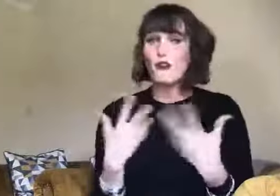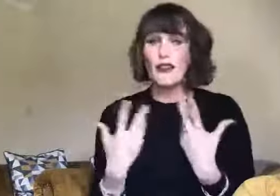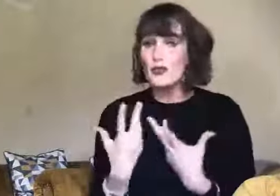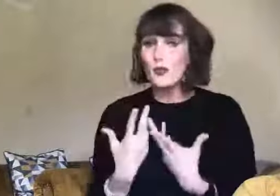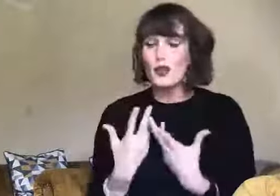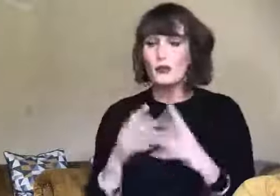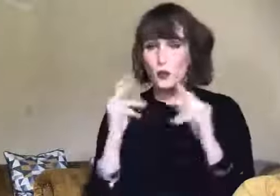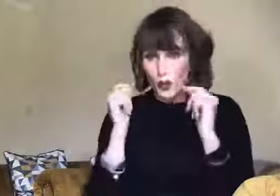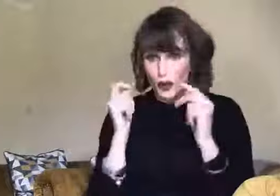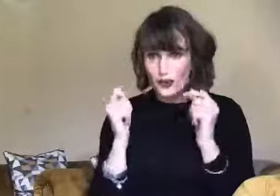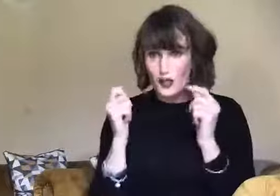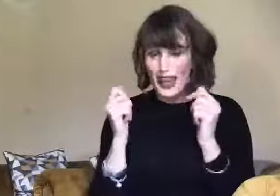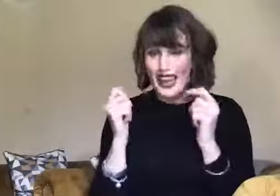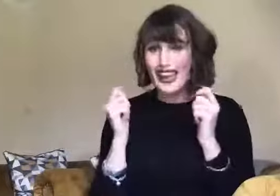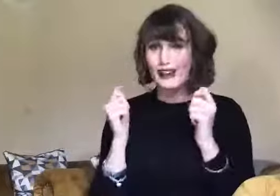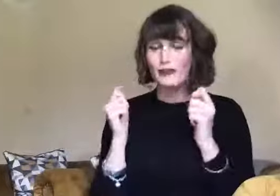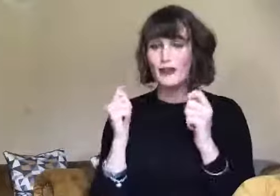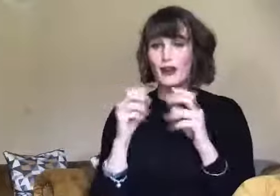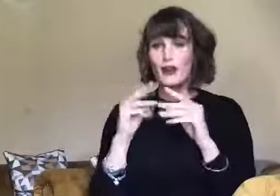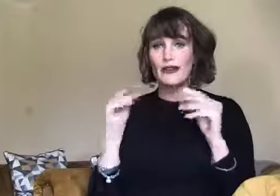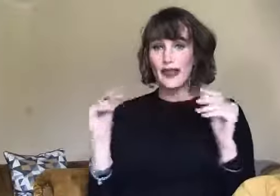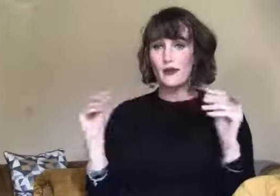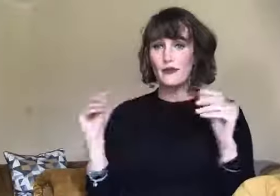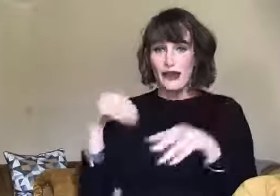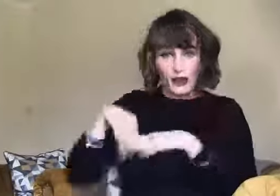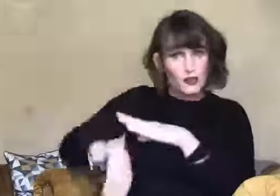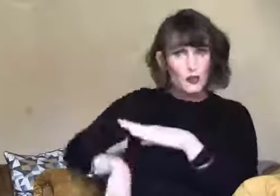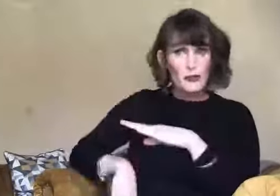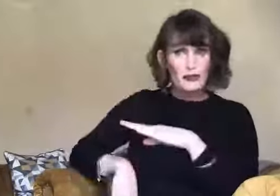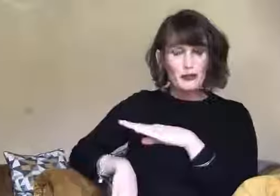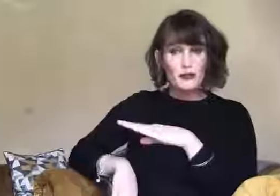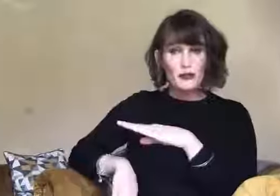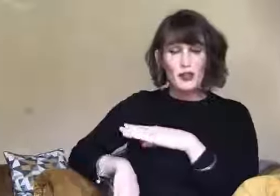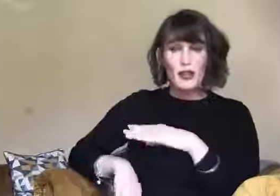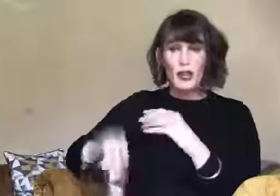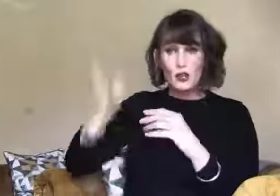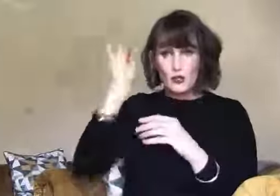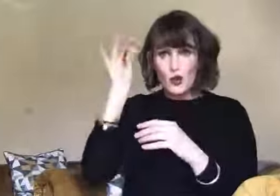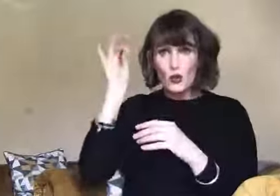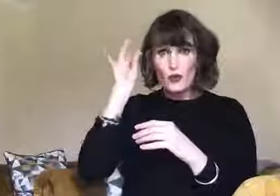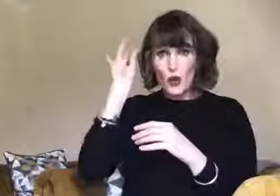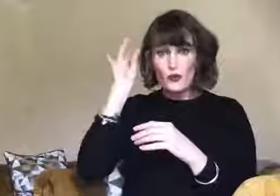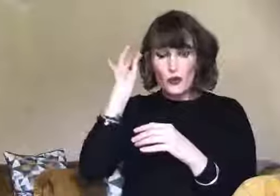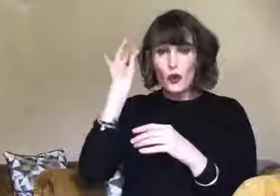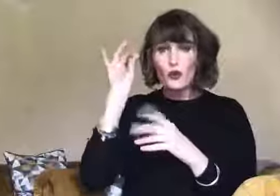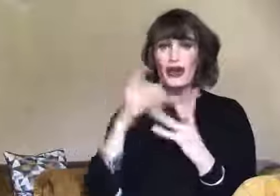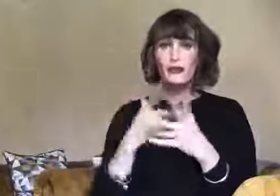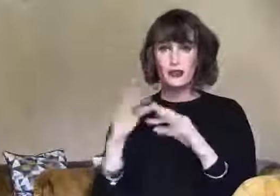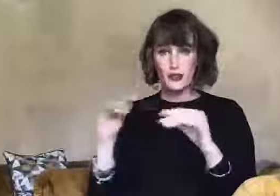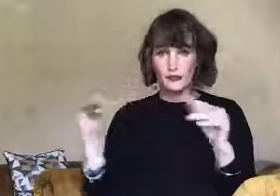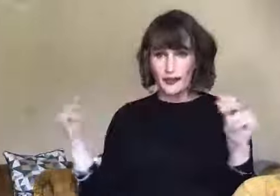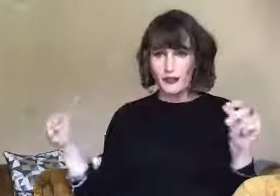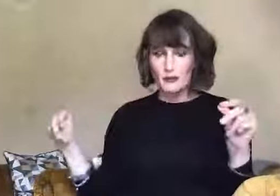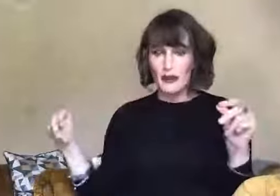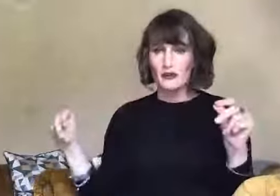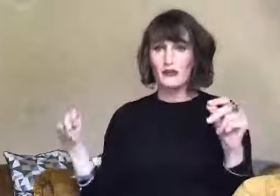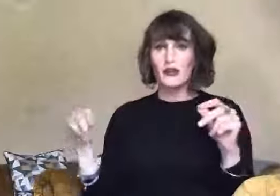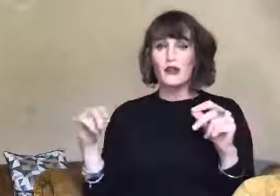can't find the word, whilst you have the alphabet under your belt and you know how to like finger spell,